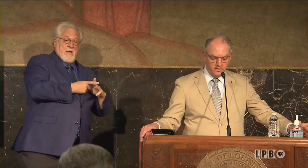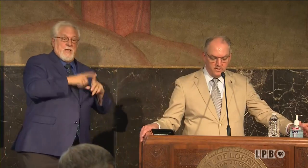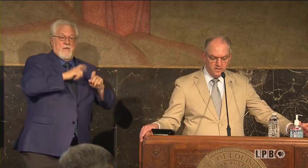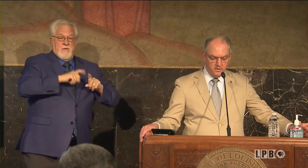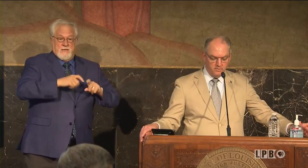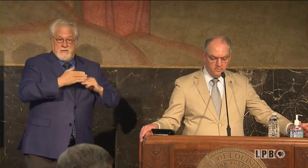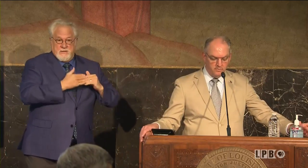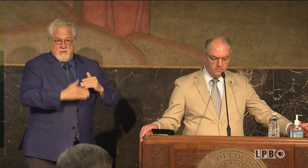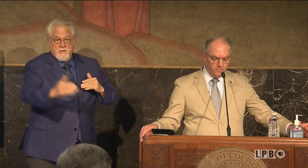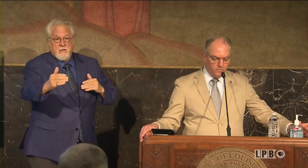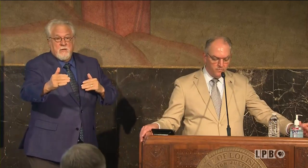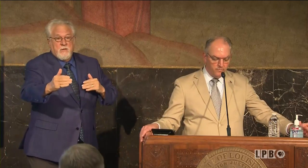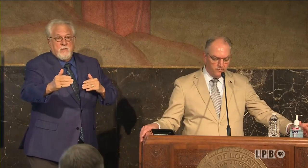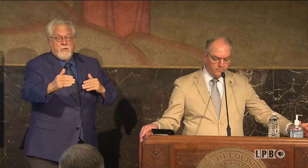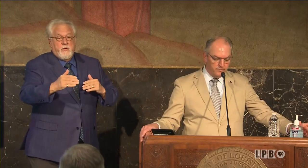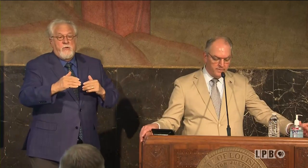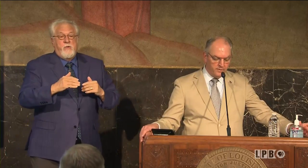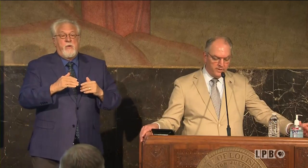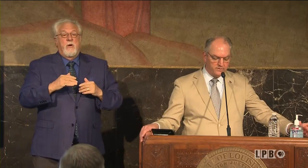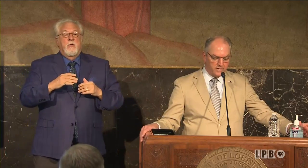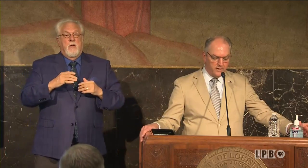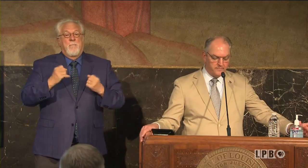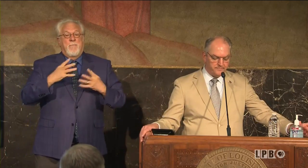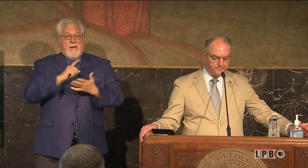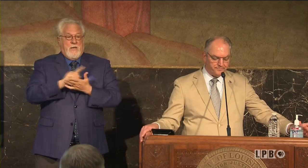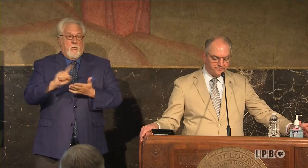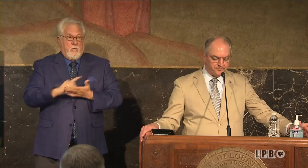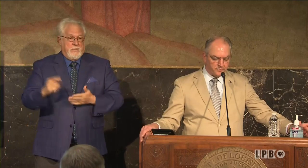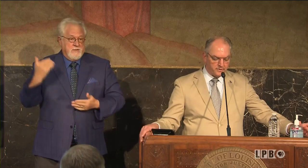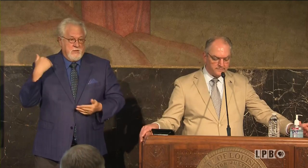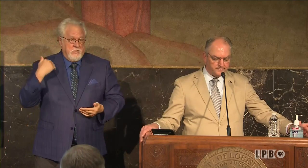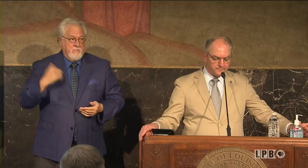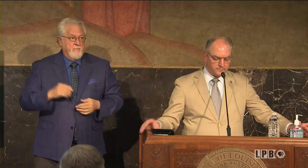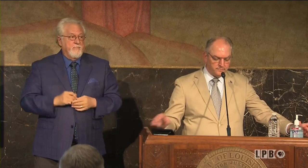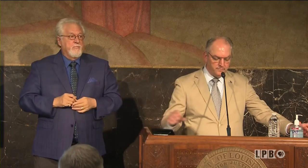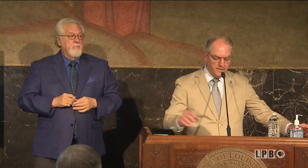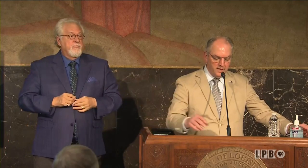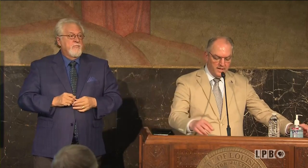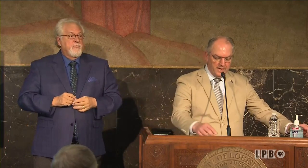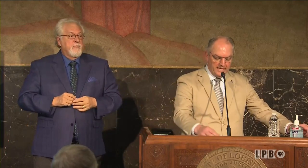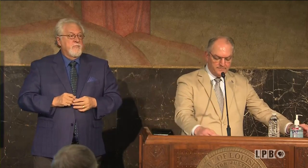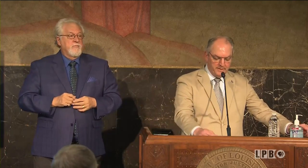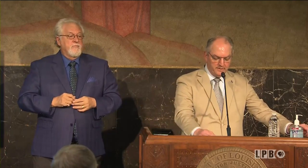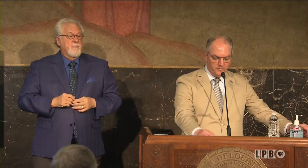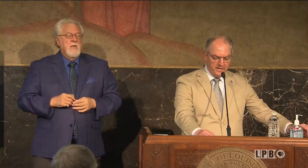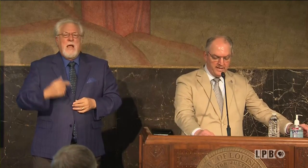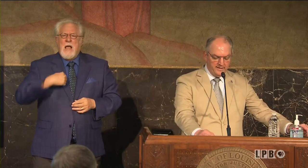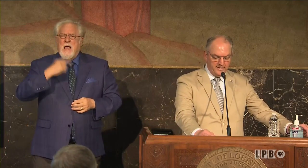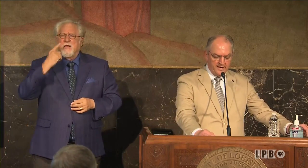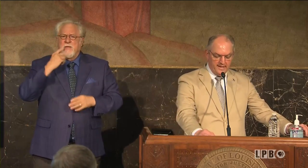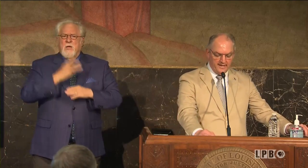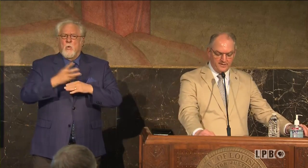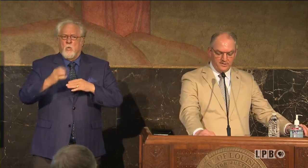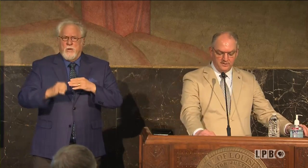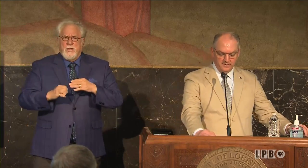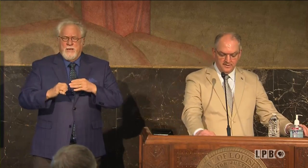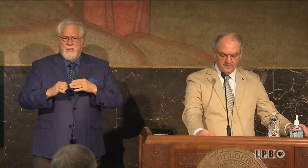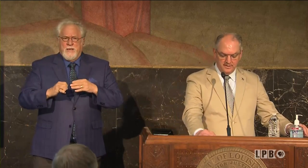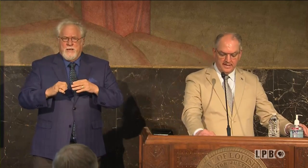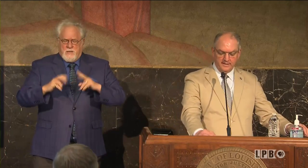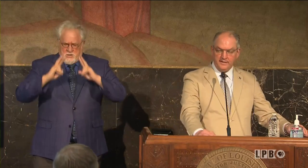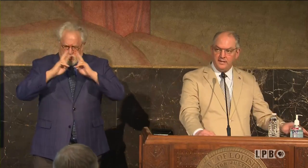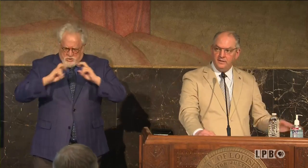many weeks ago. I spent the weekend digging into